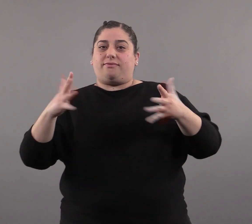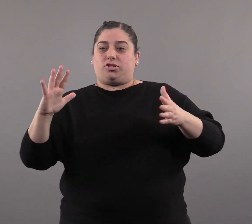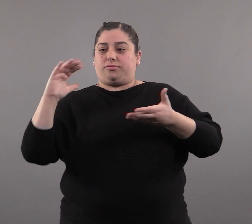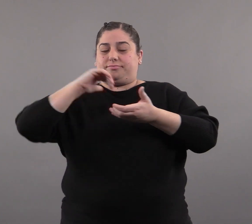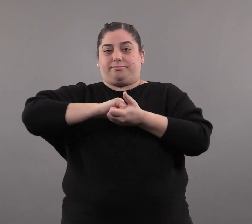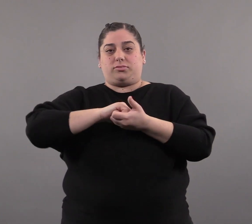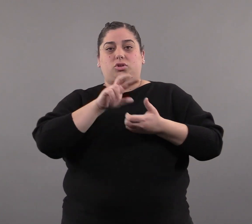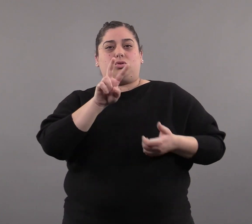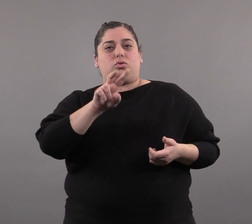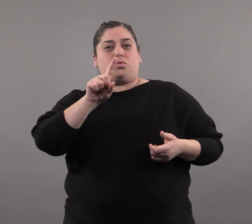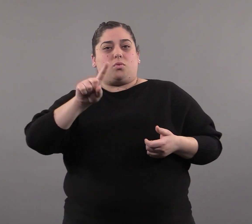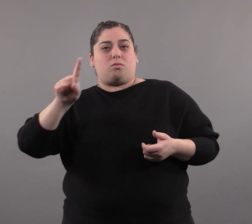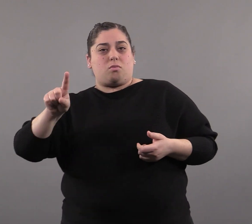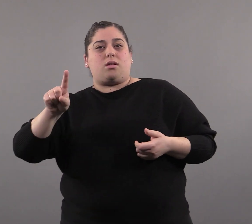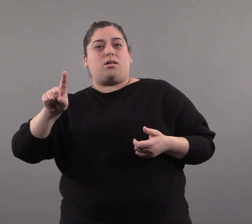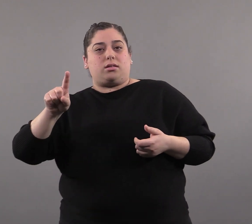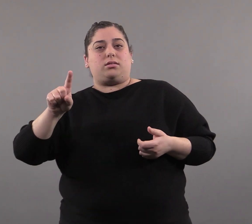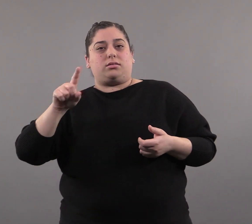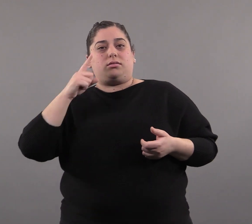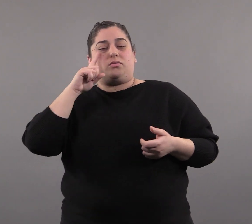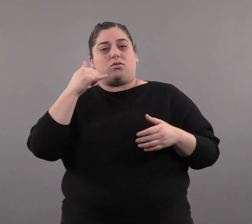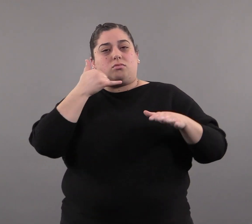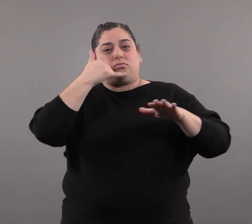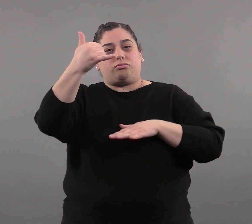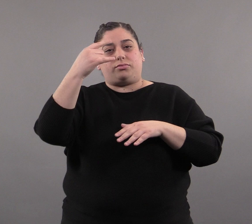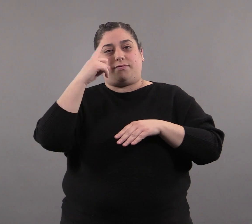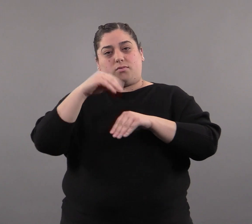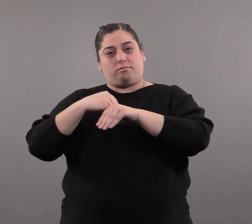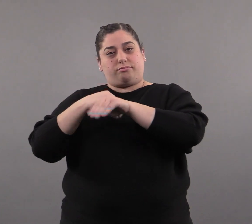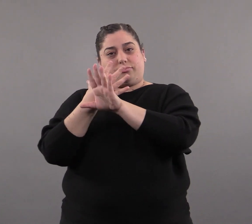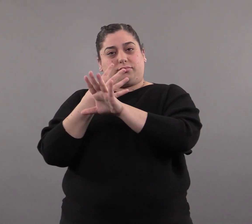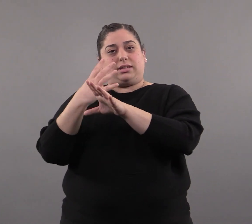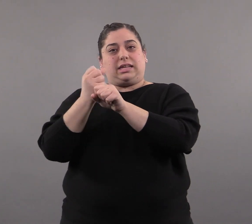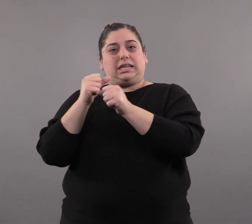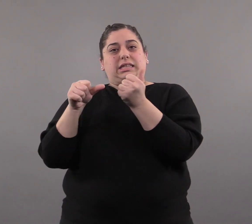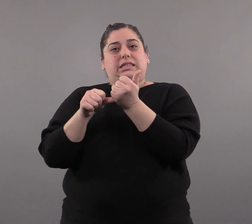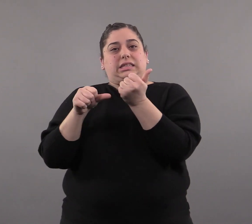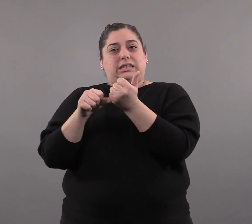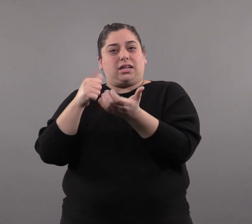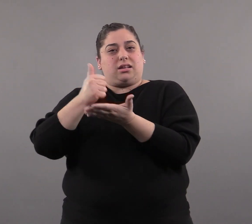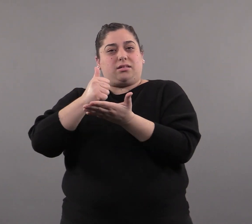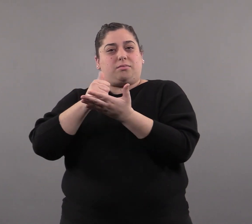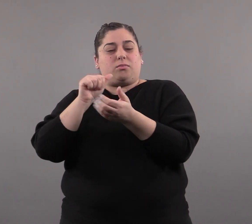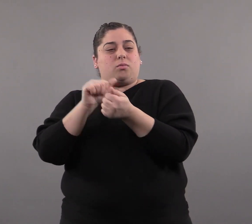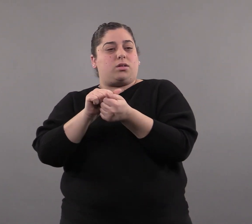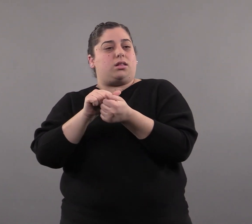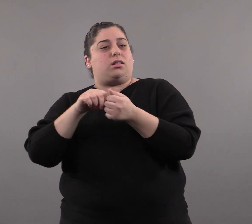call 211 and receive assistance getting connected and coordinated accordingly.